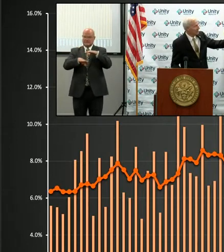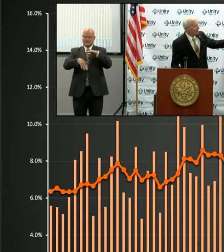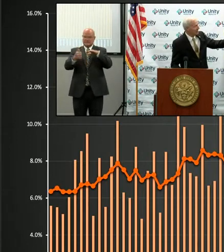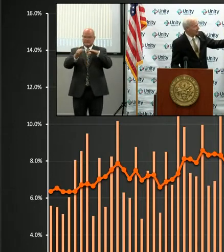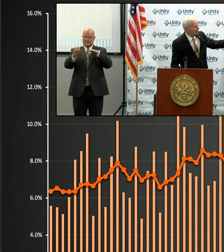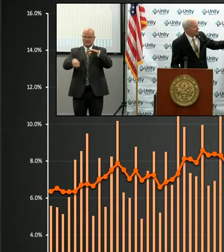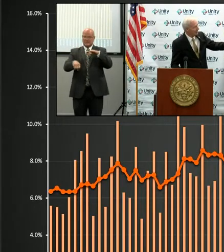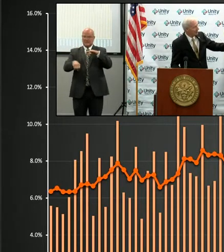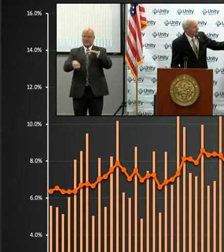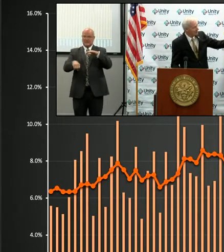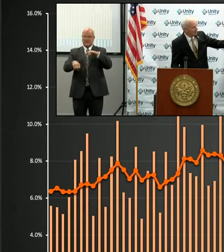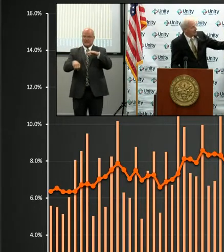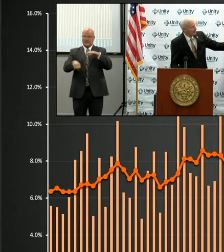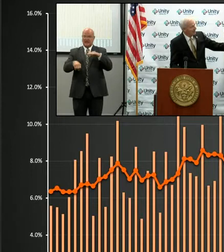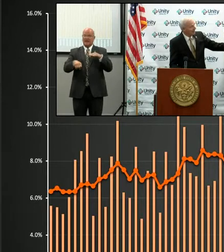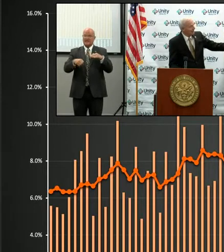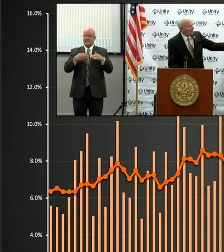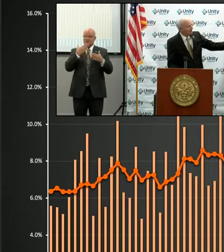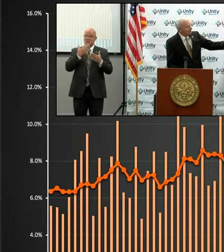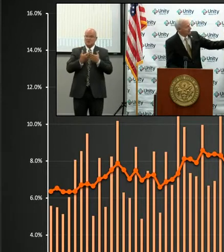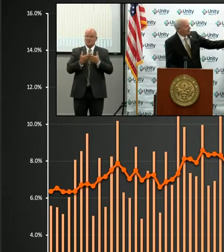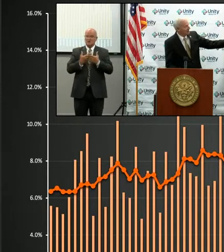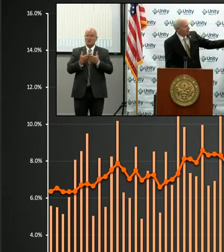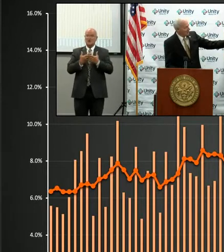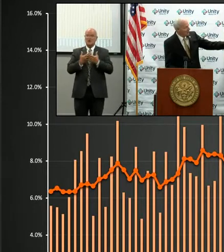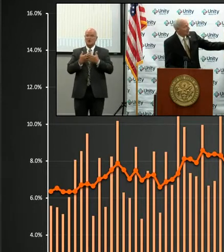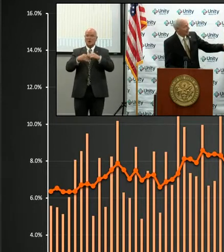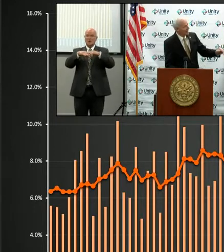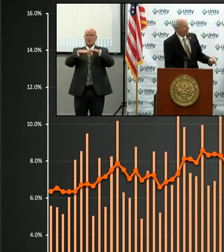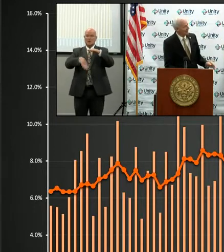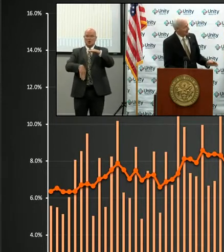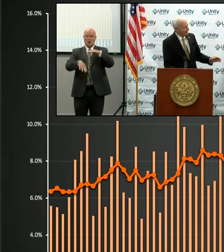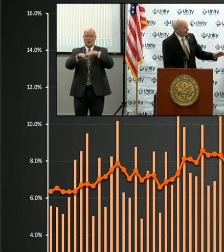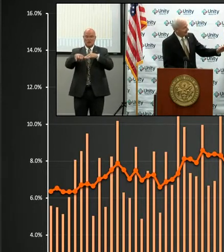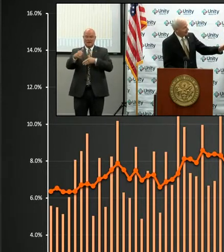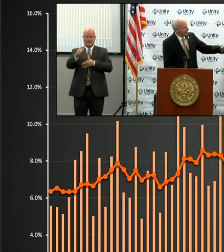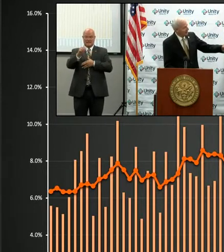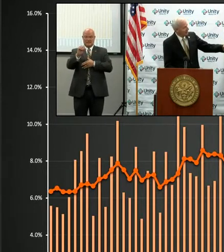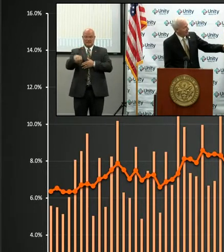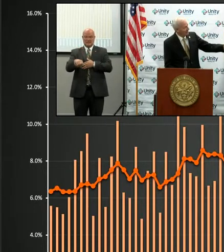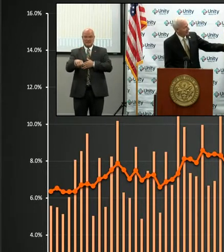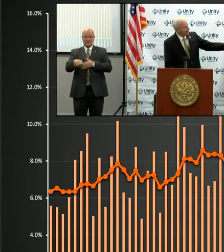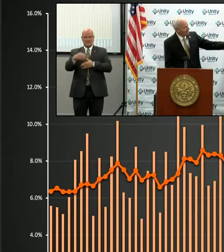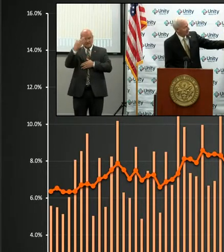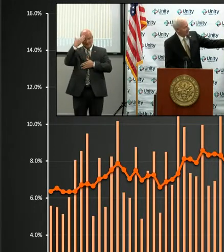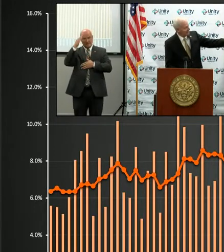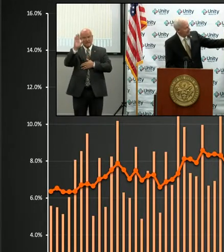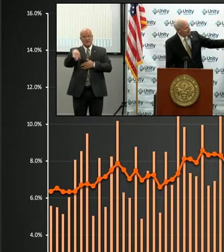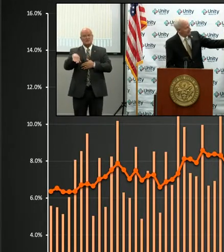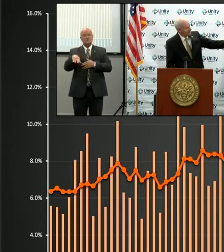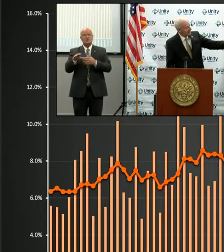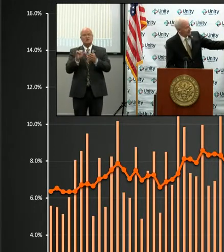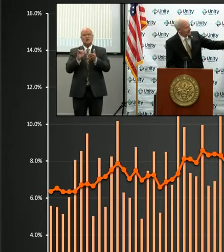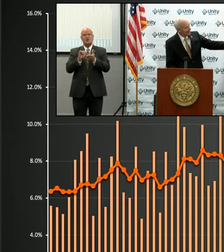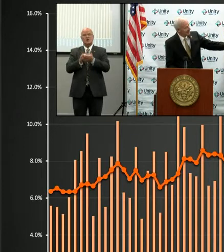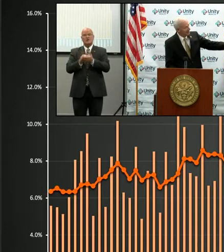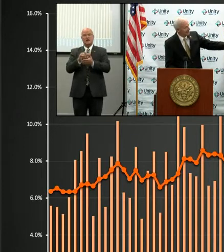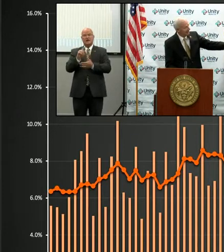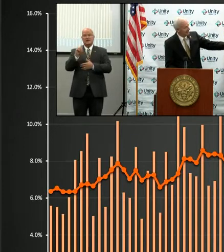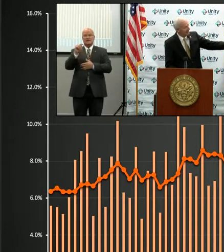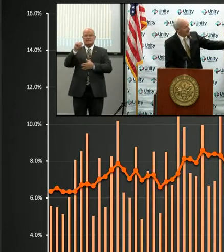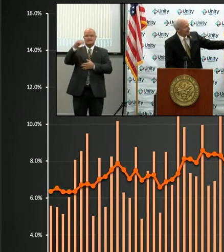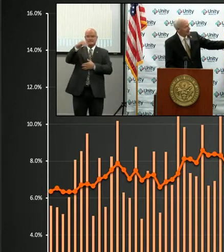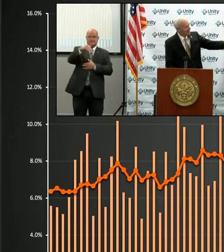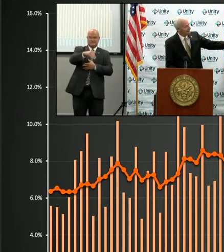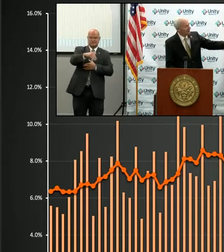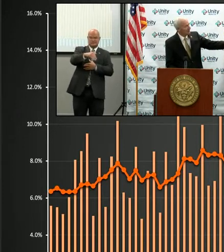below, and this is encouraging to us, we are below that. Now, as you know, that tail that goes down